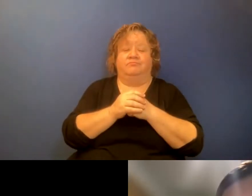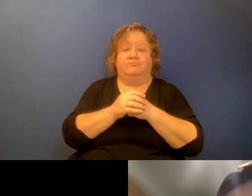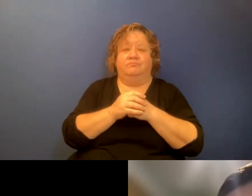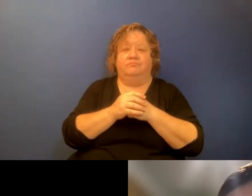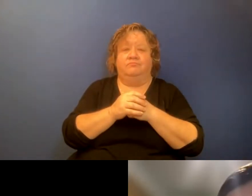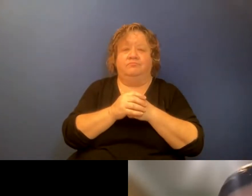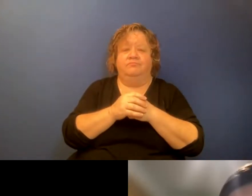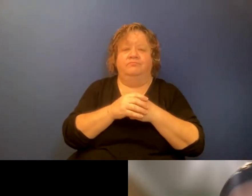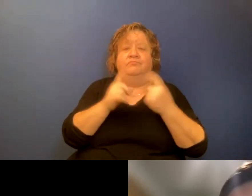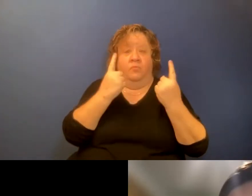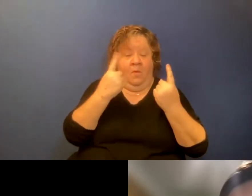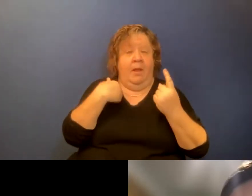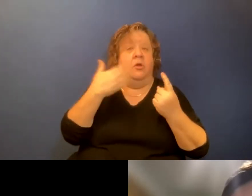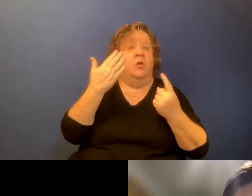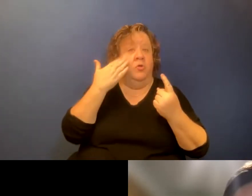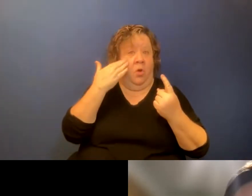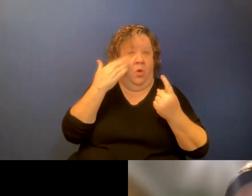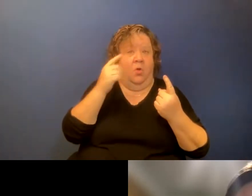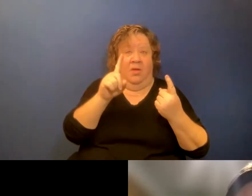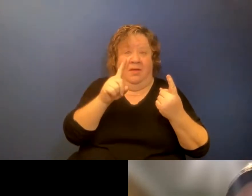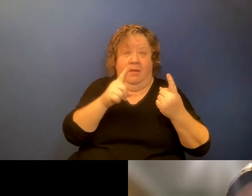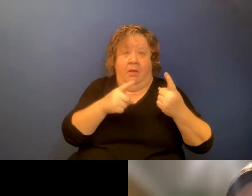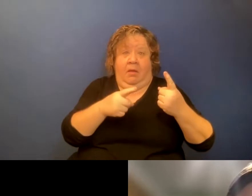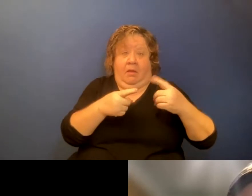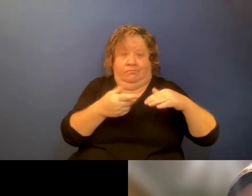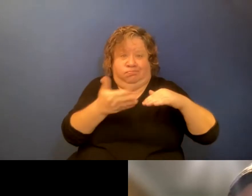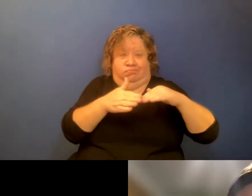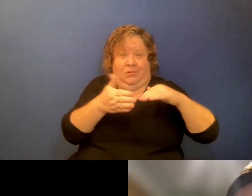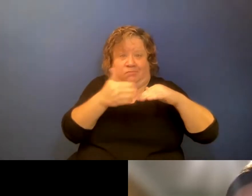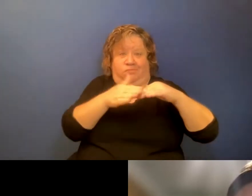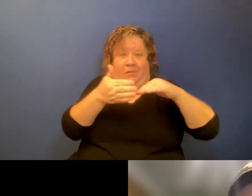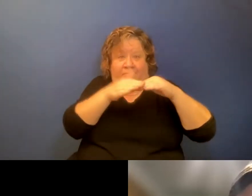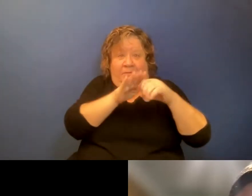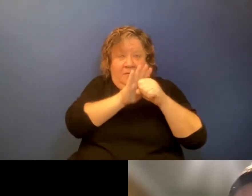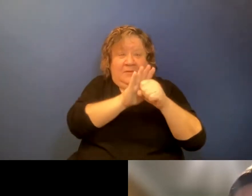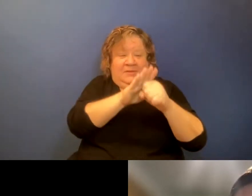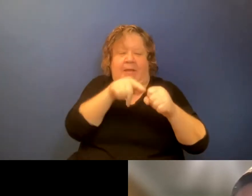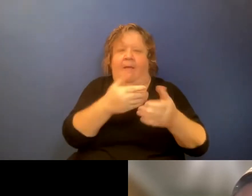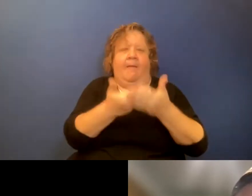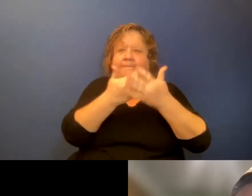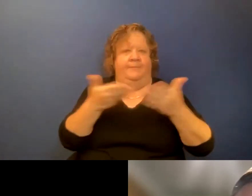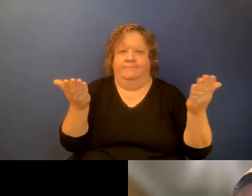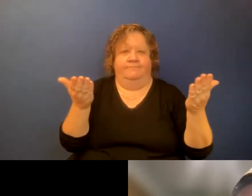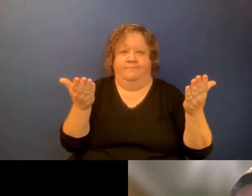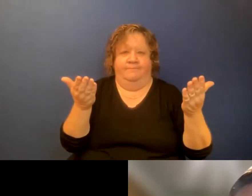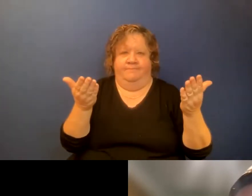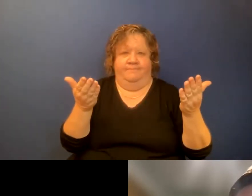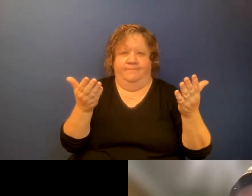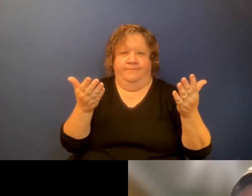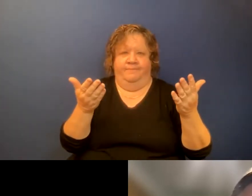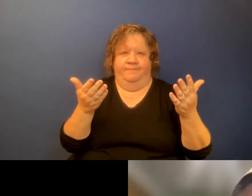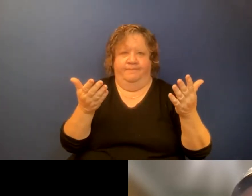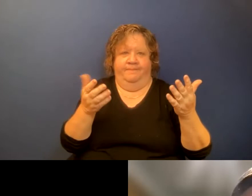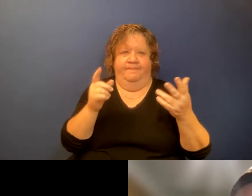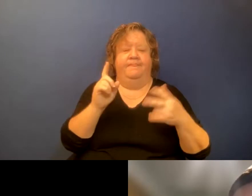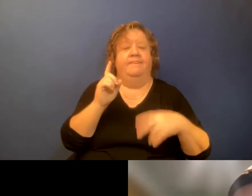doesn't work. We know that the evidence is there, because an increase in knowledge doesn't always mean an increase in comprehension